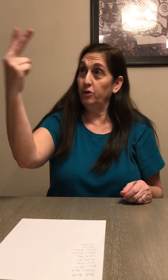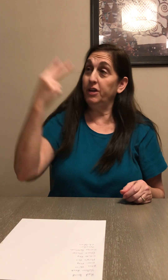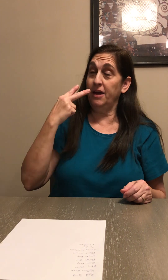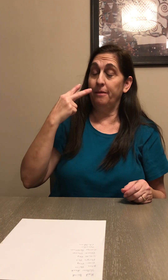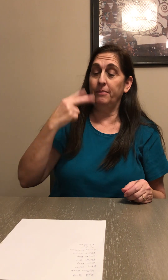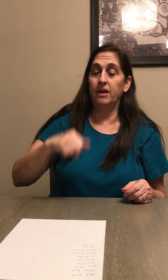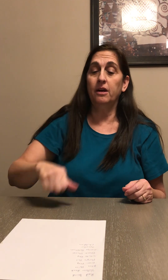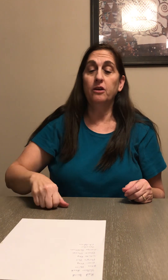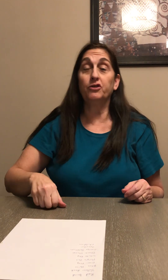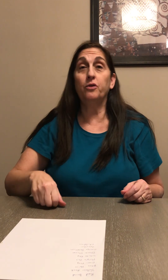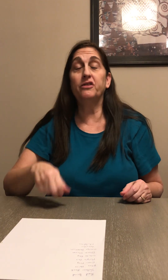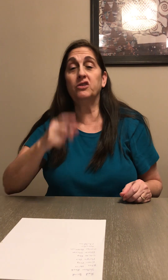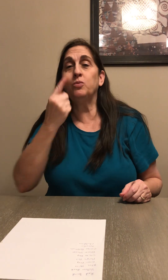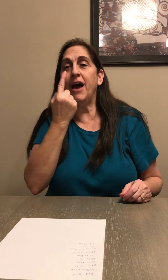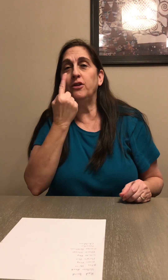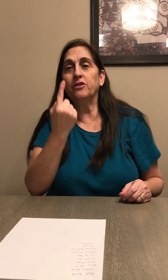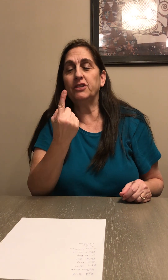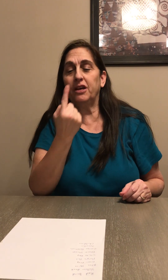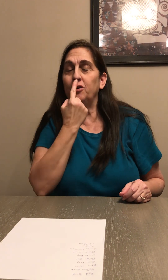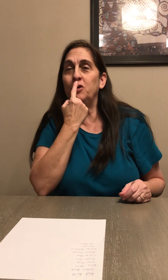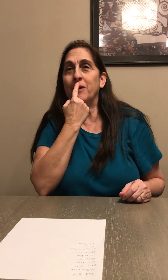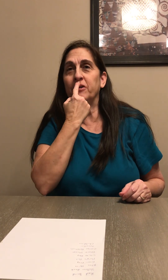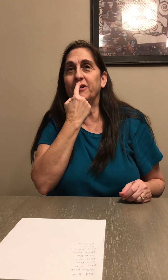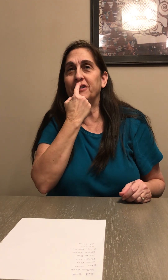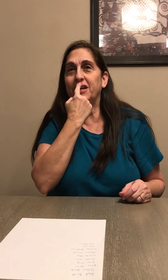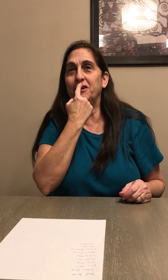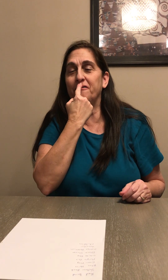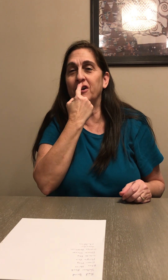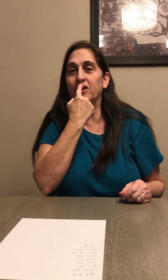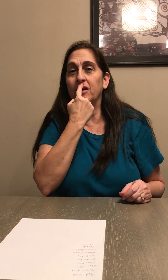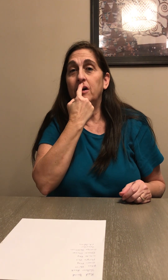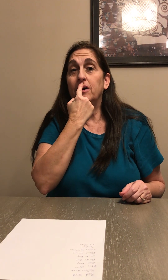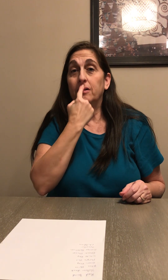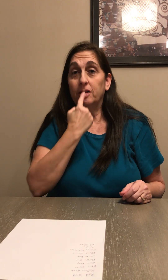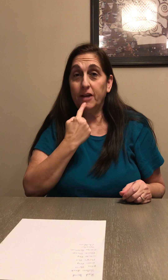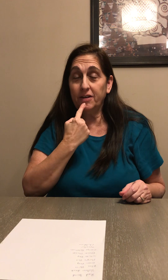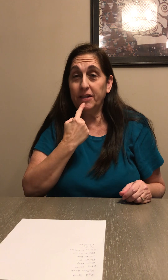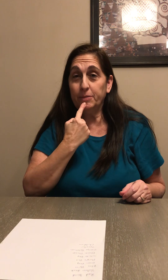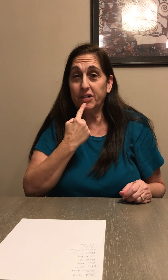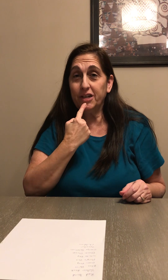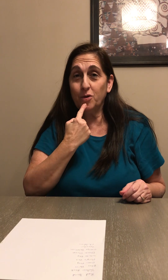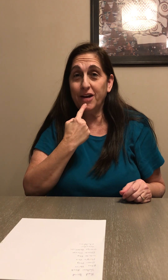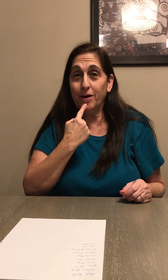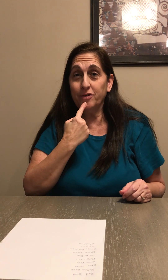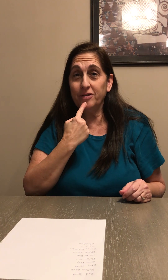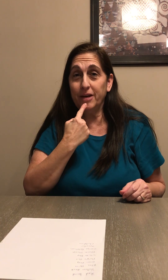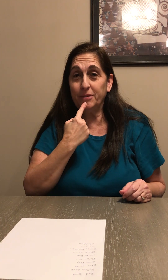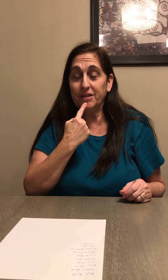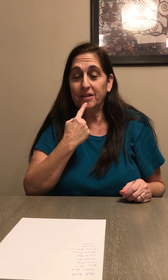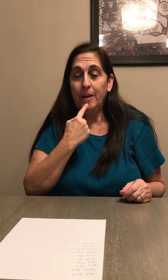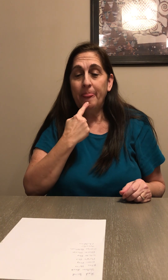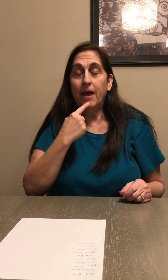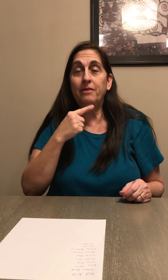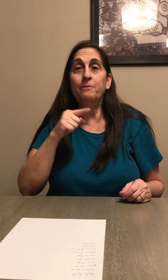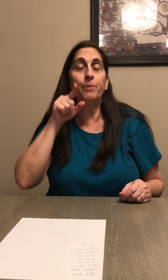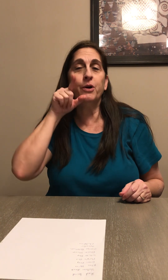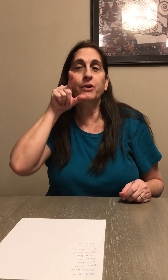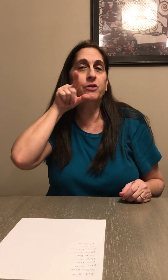looking at me. So this is red. You're gonna take, you remember, you're gonna take your finger, like the lipstick, go down your lips, and then bird, you're gonna make